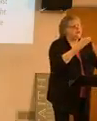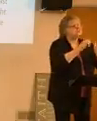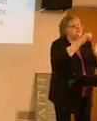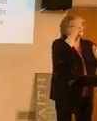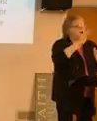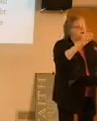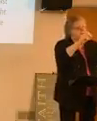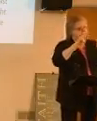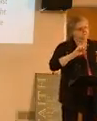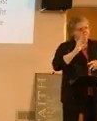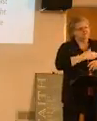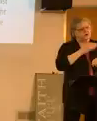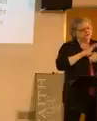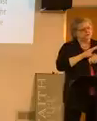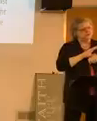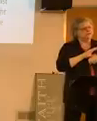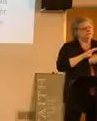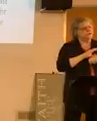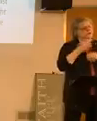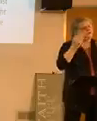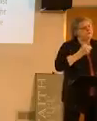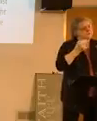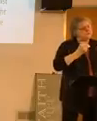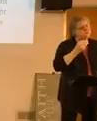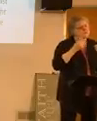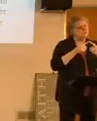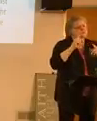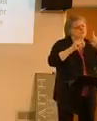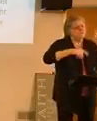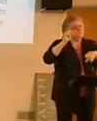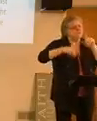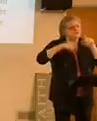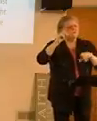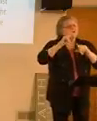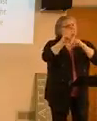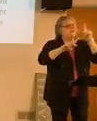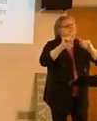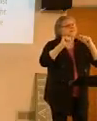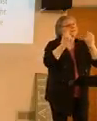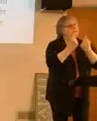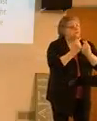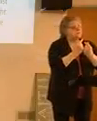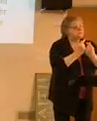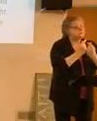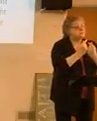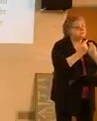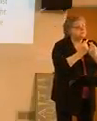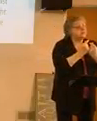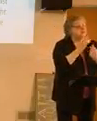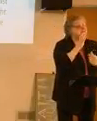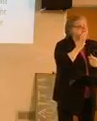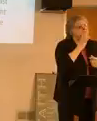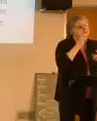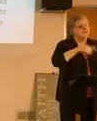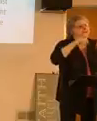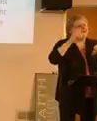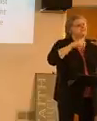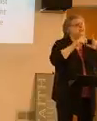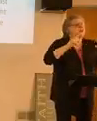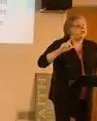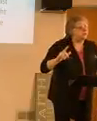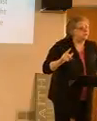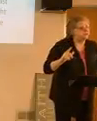has privileged our church to minister to those who are different than us, who speak a different language,